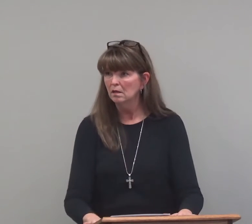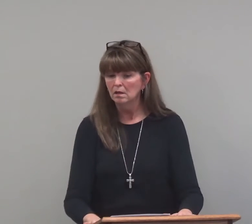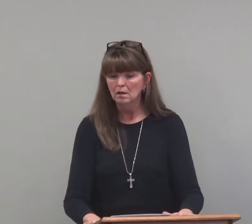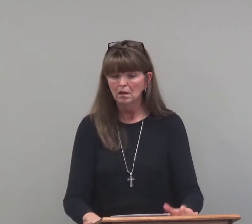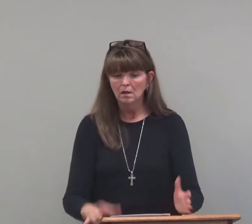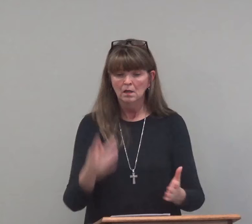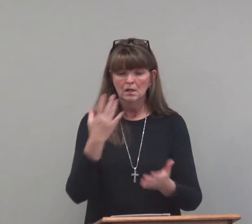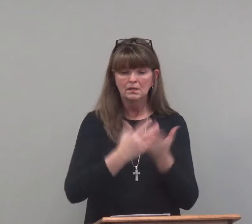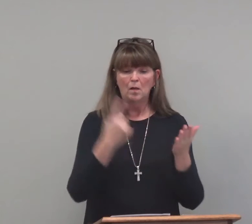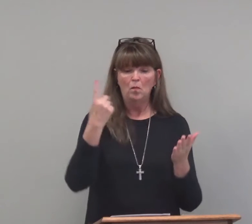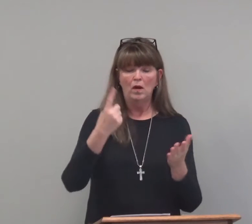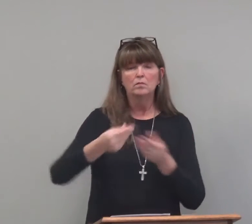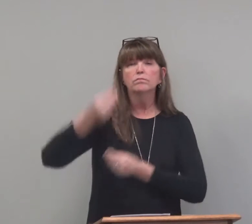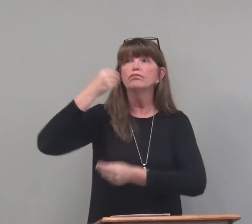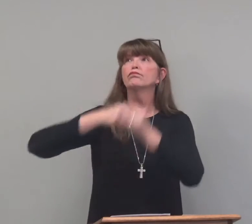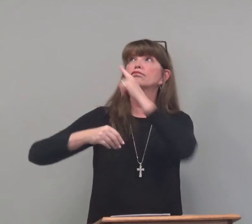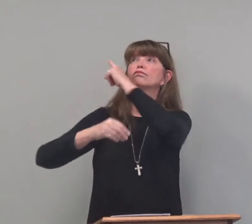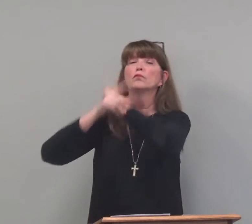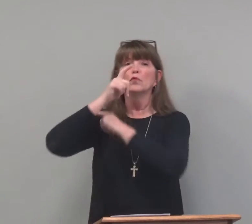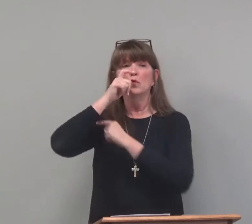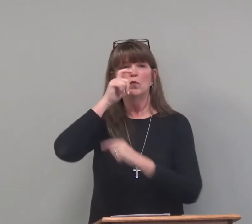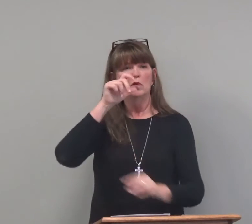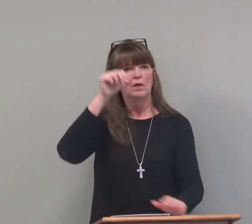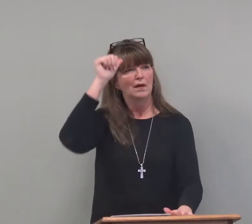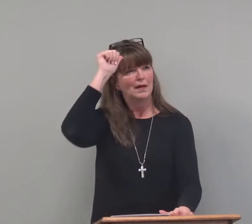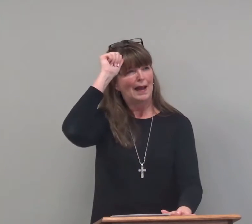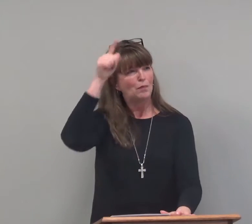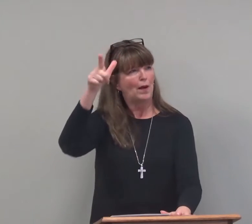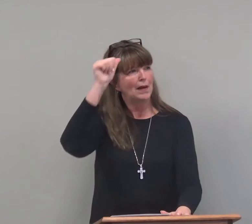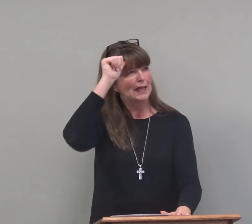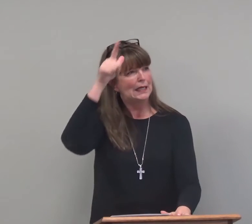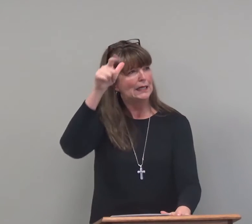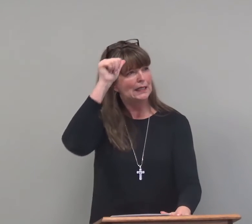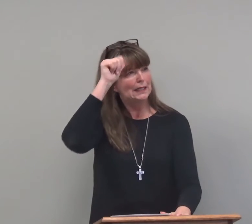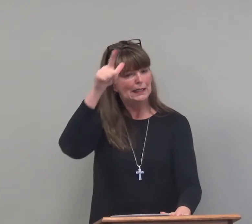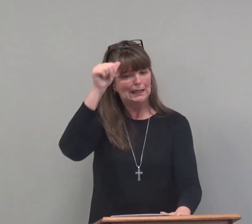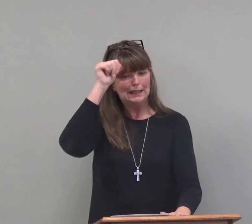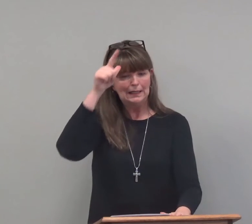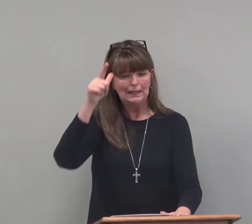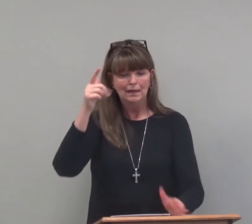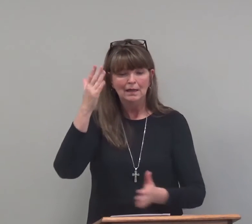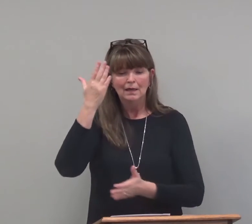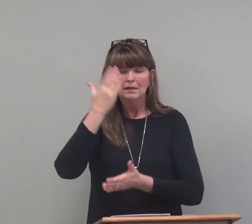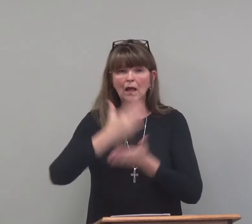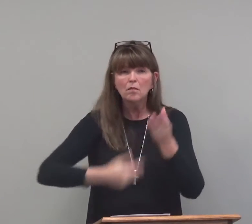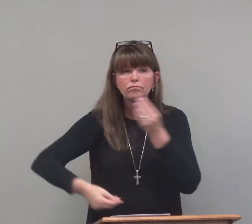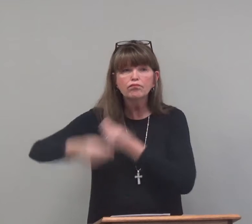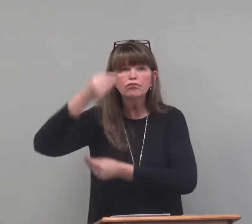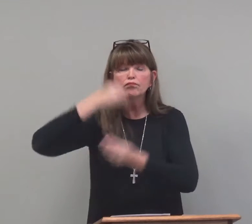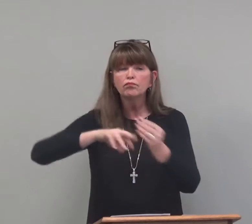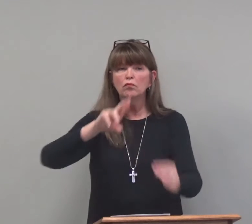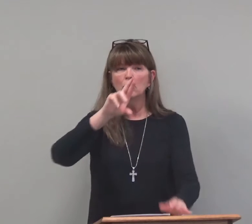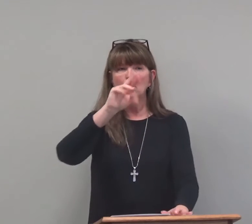Some of my students were related to George Washington. Some were actually descendants of Abraham